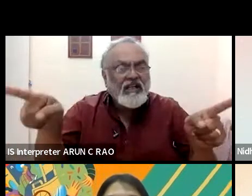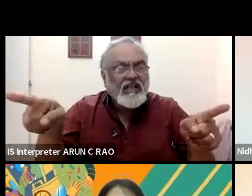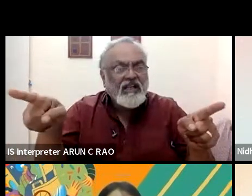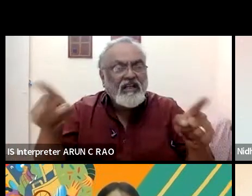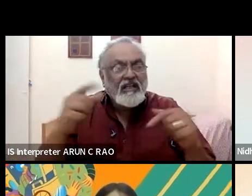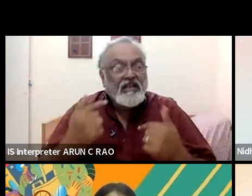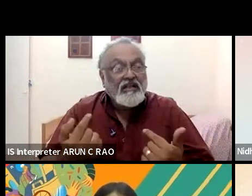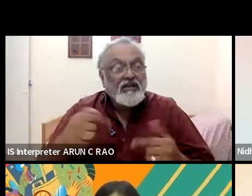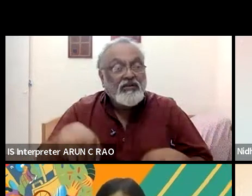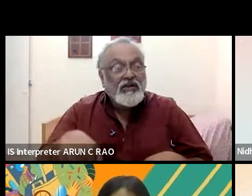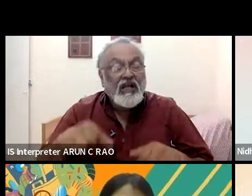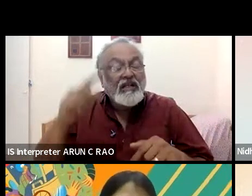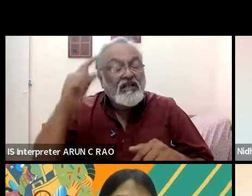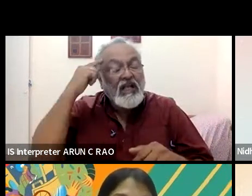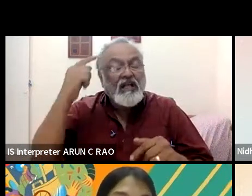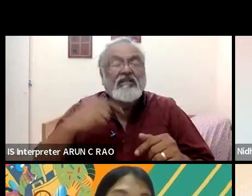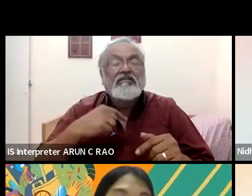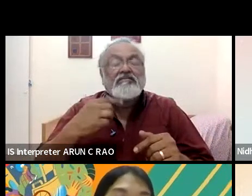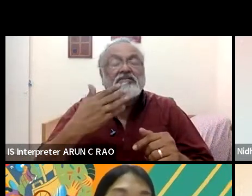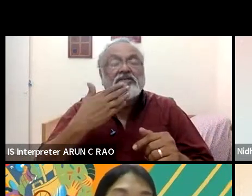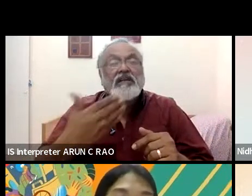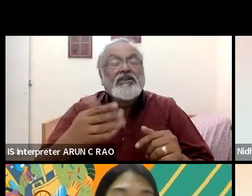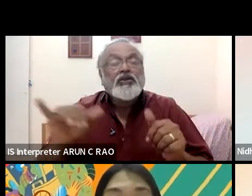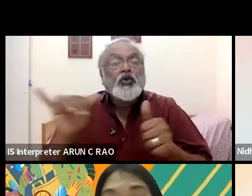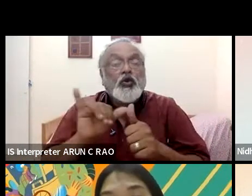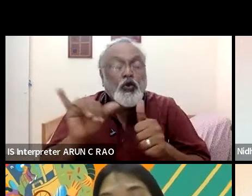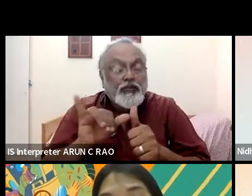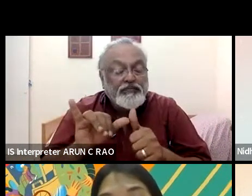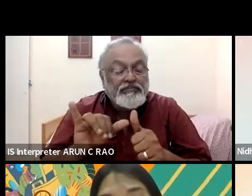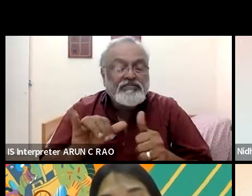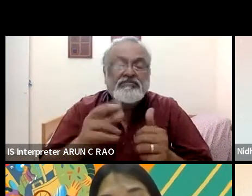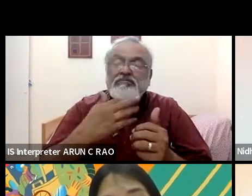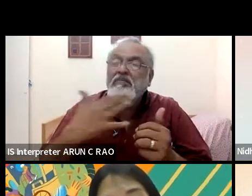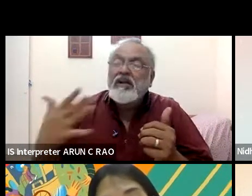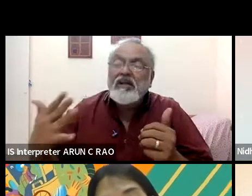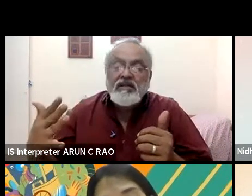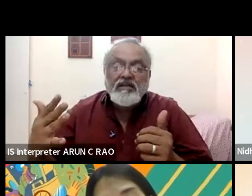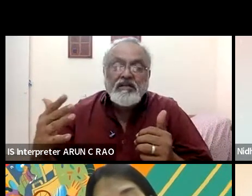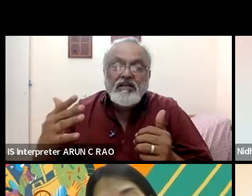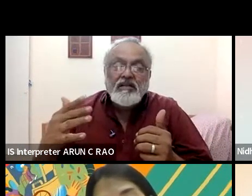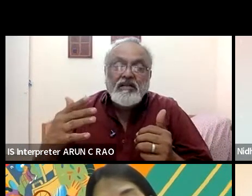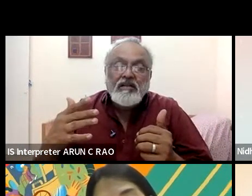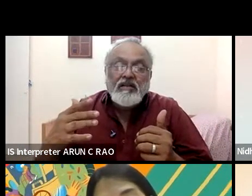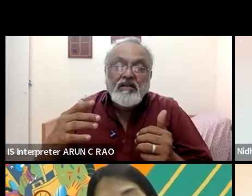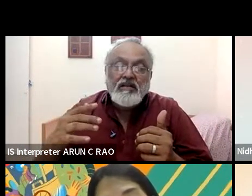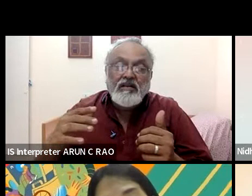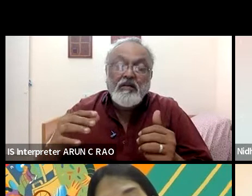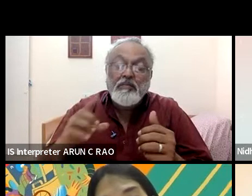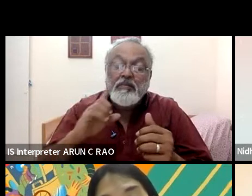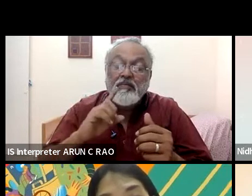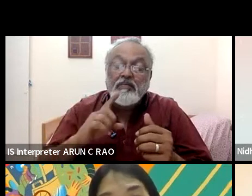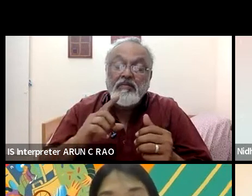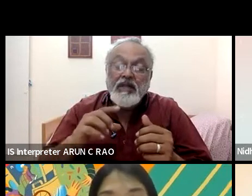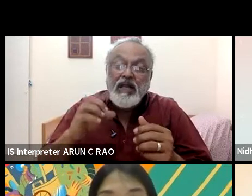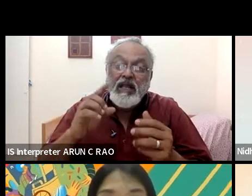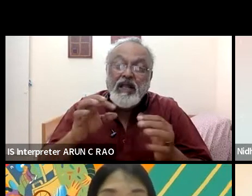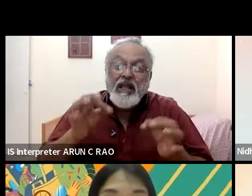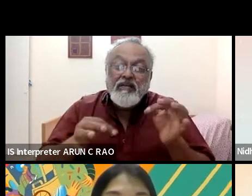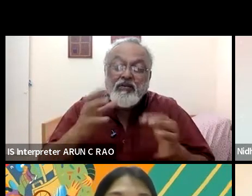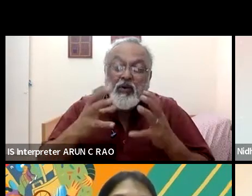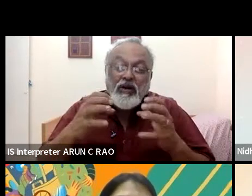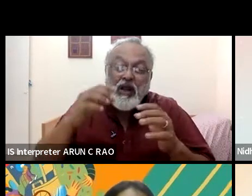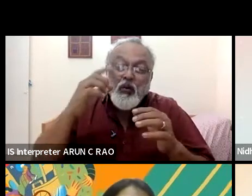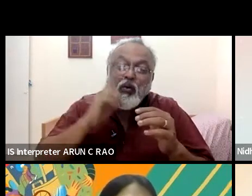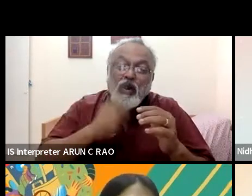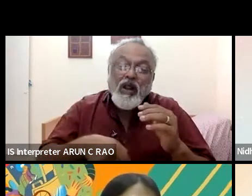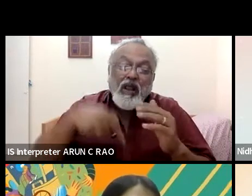thanks to YouTube, etc., plus actual standards. So if you want to get to like a really, really micro level, like what